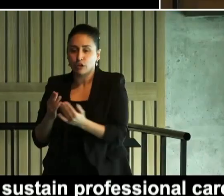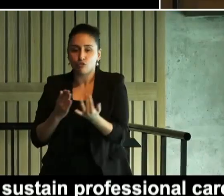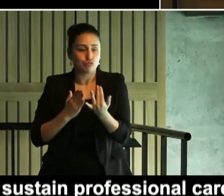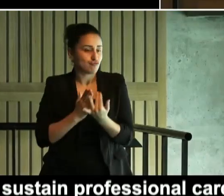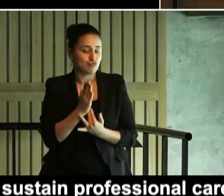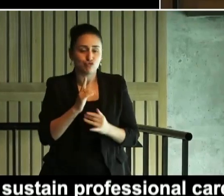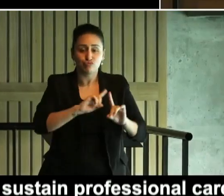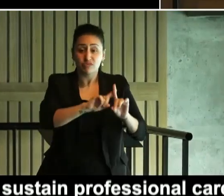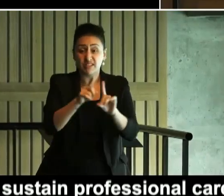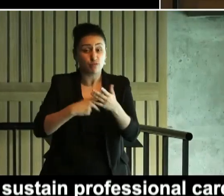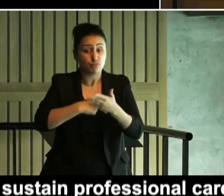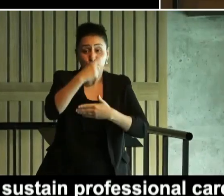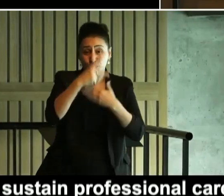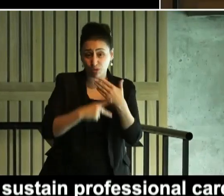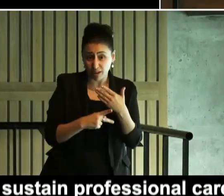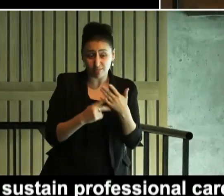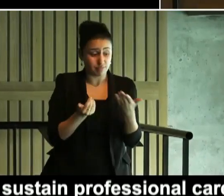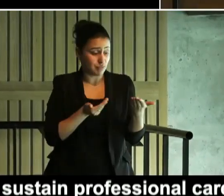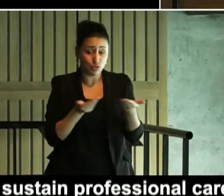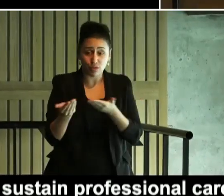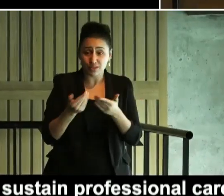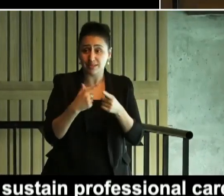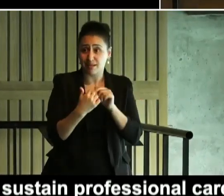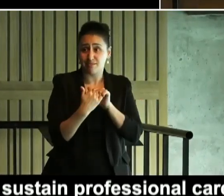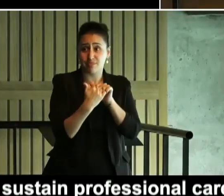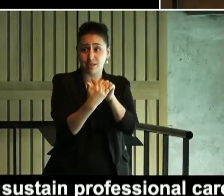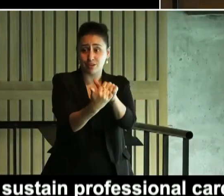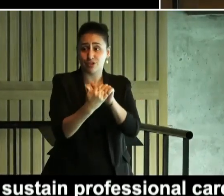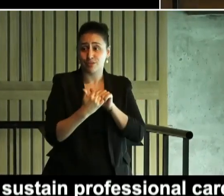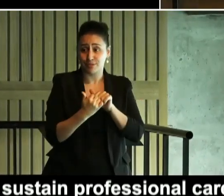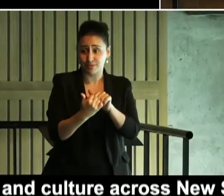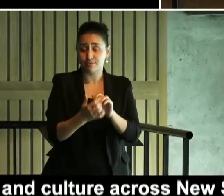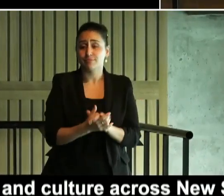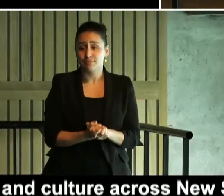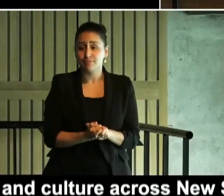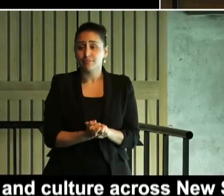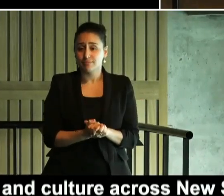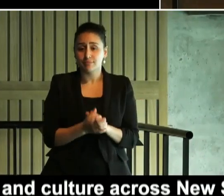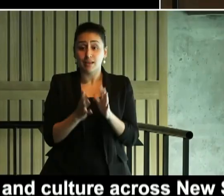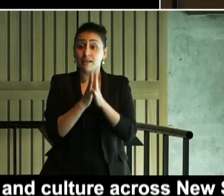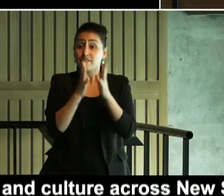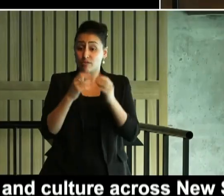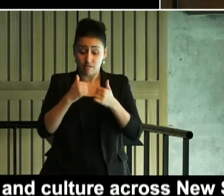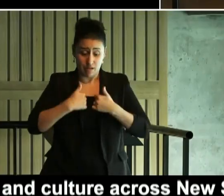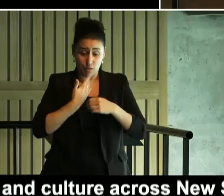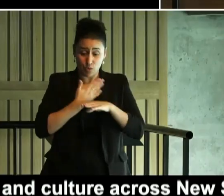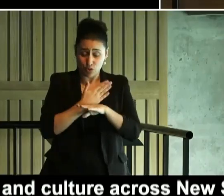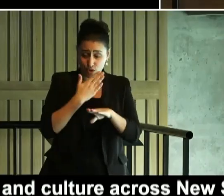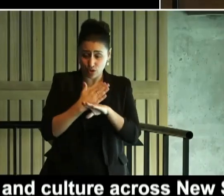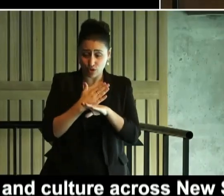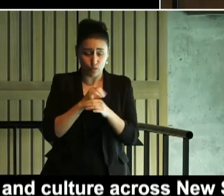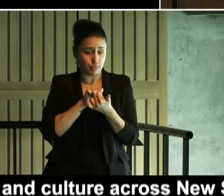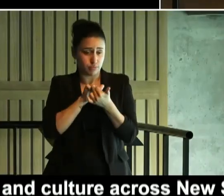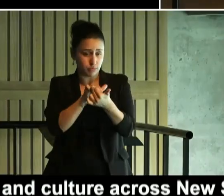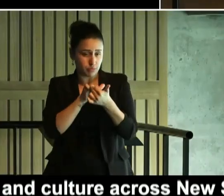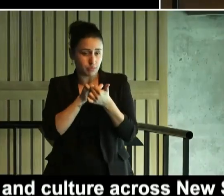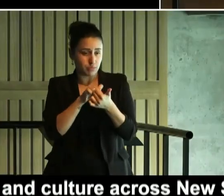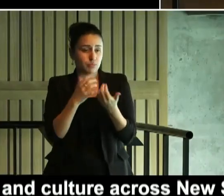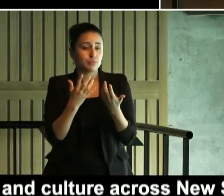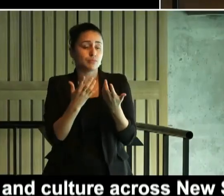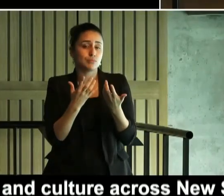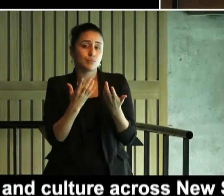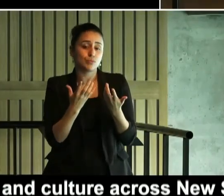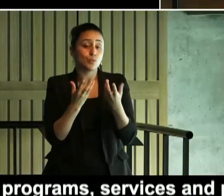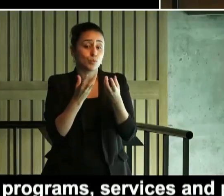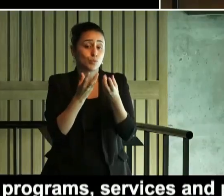of disability-led programs, services and partnerships. Everything we do is done in partnership and